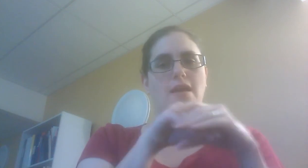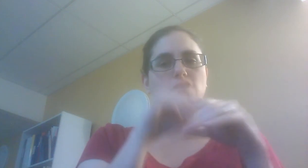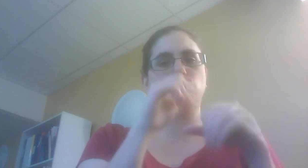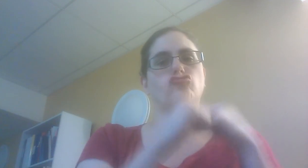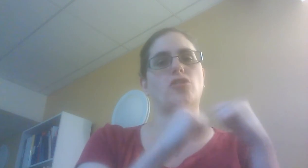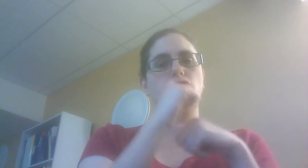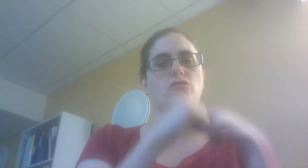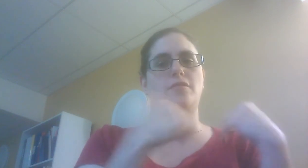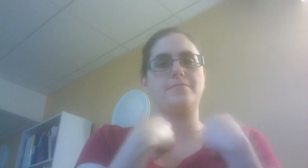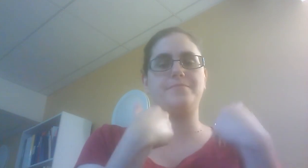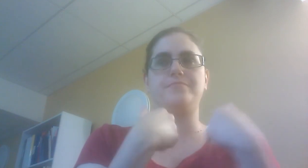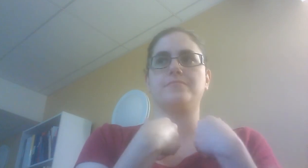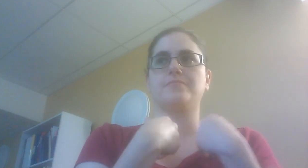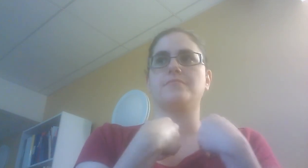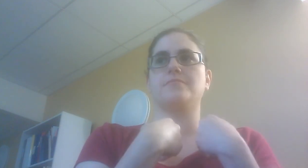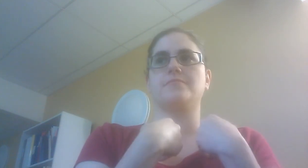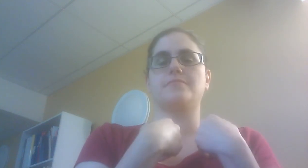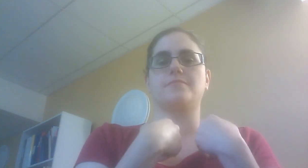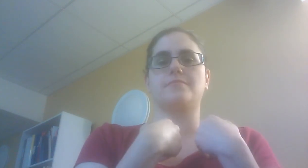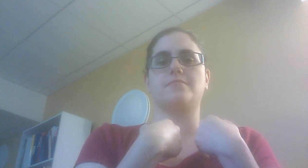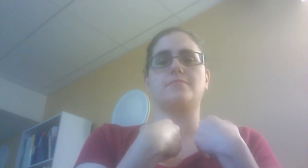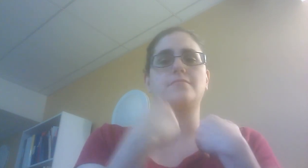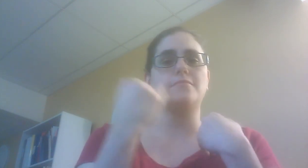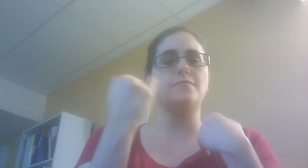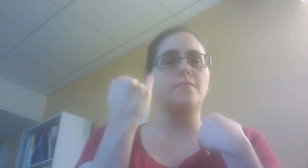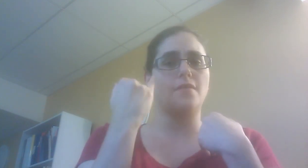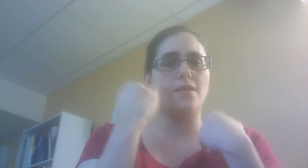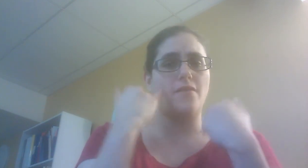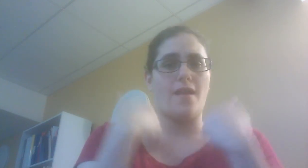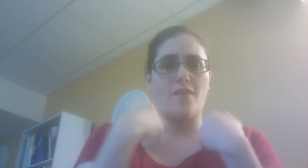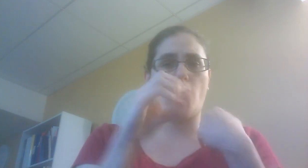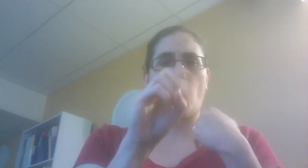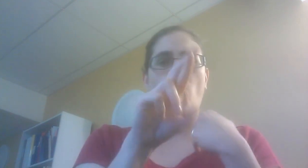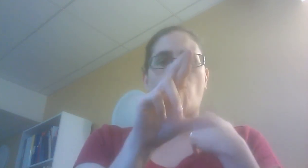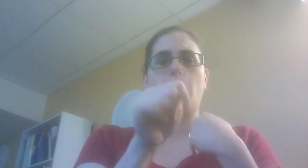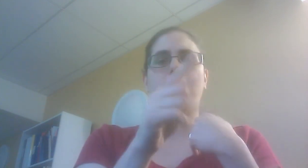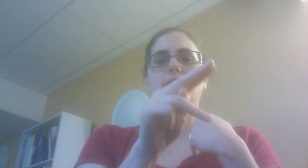organelles. By having organelles, it means that all the necessary